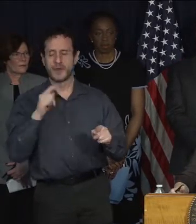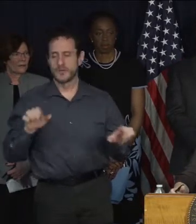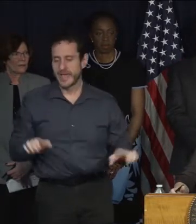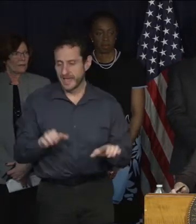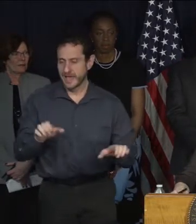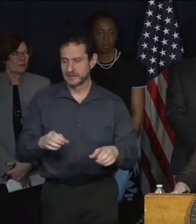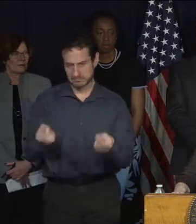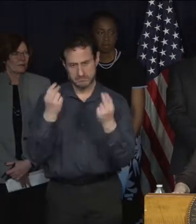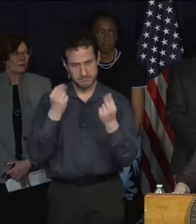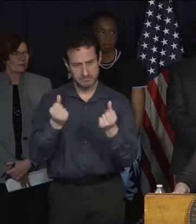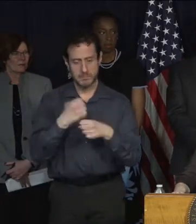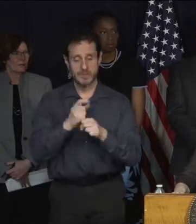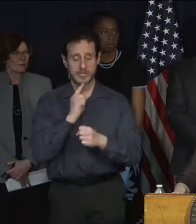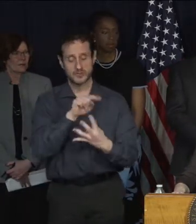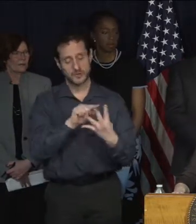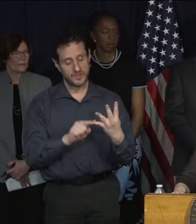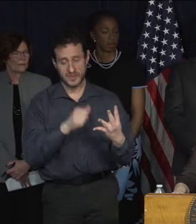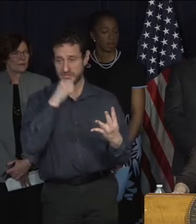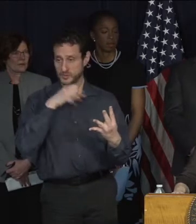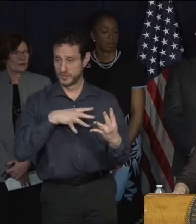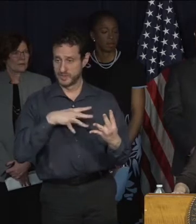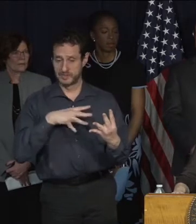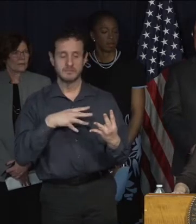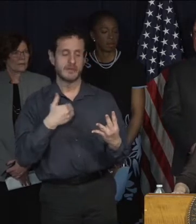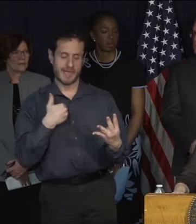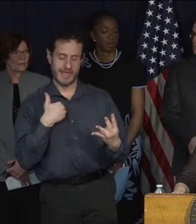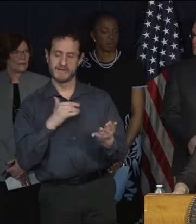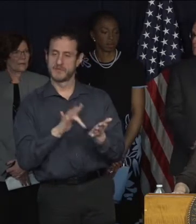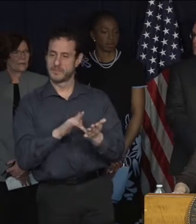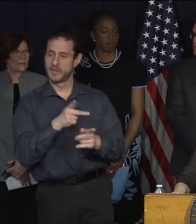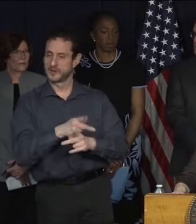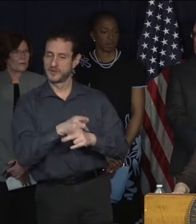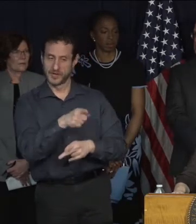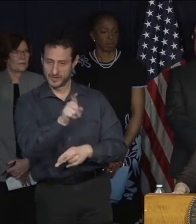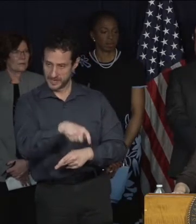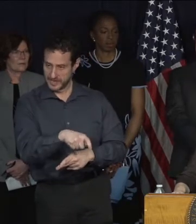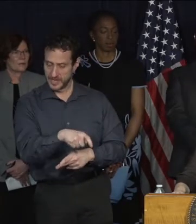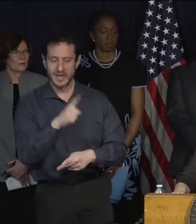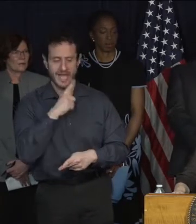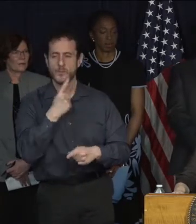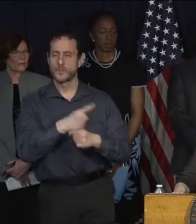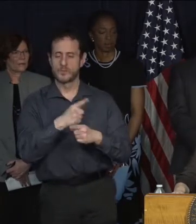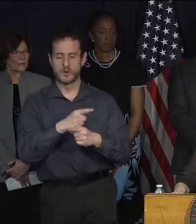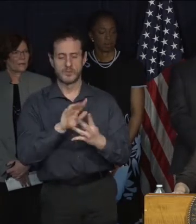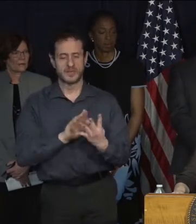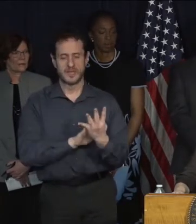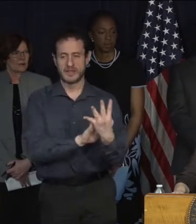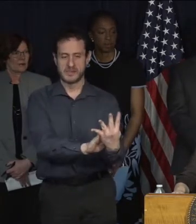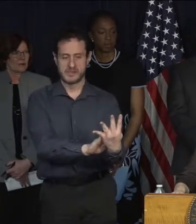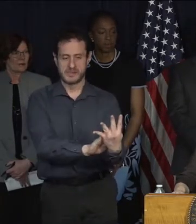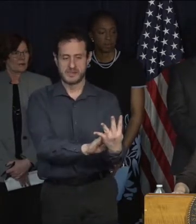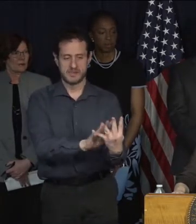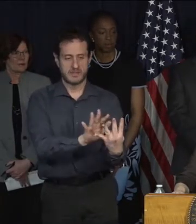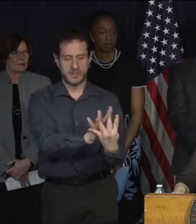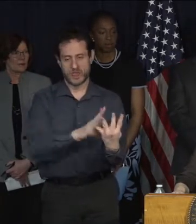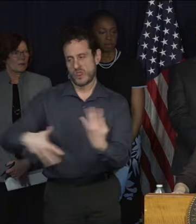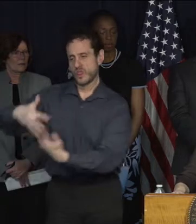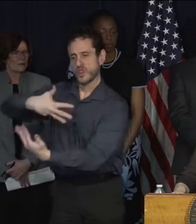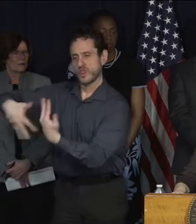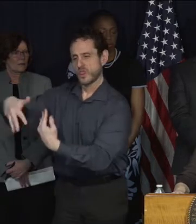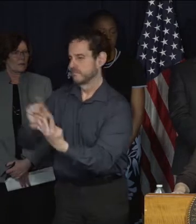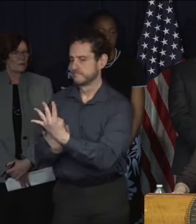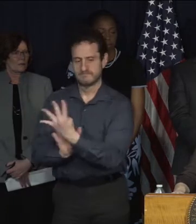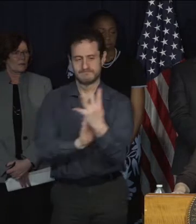ensuring that these individuals received the medical care that they need and were properly isolated to prevent further possible spread of